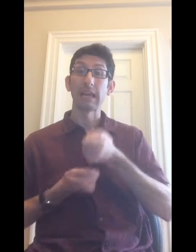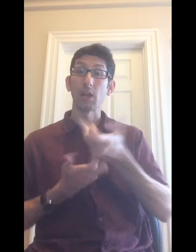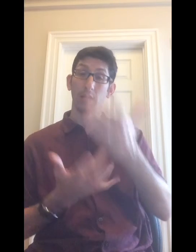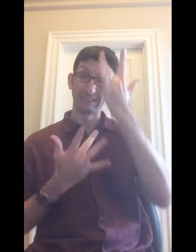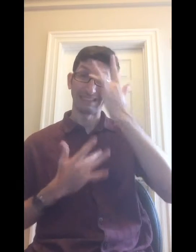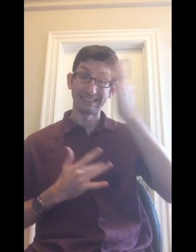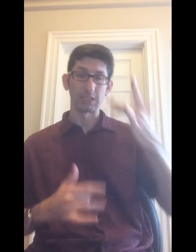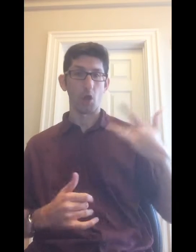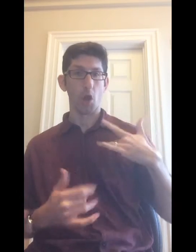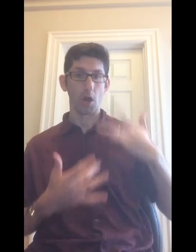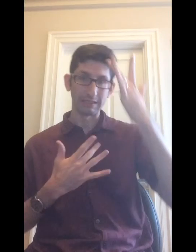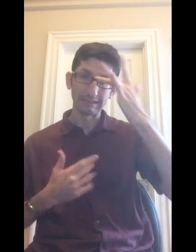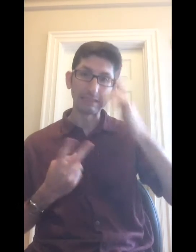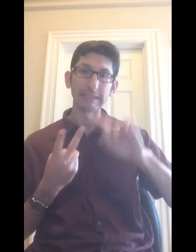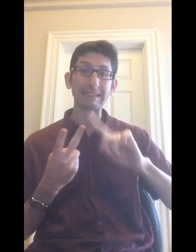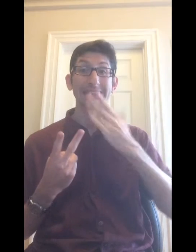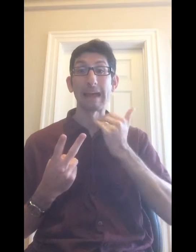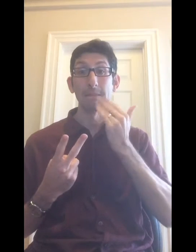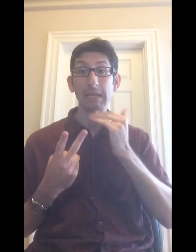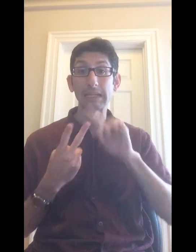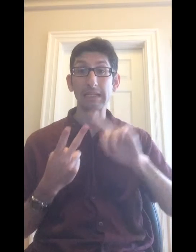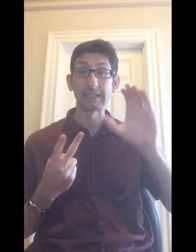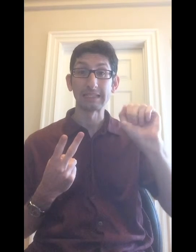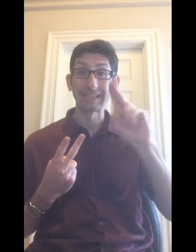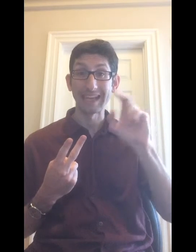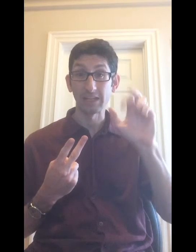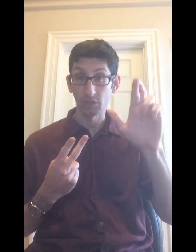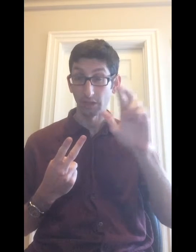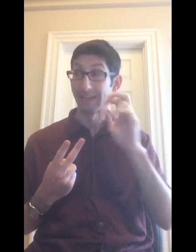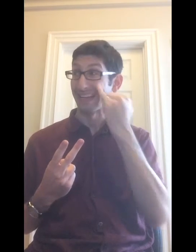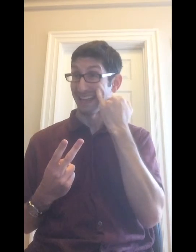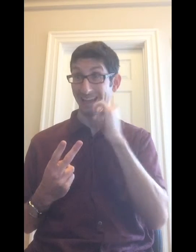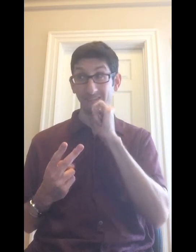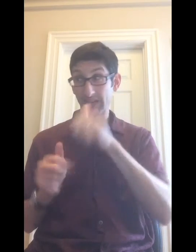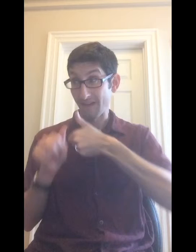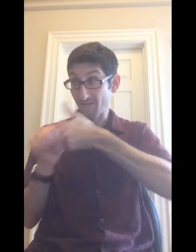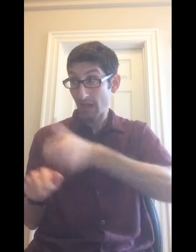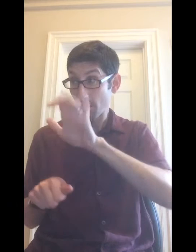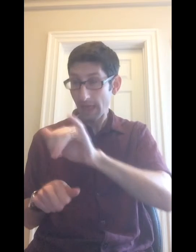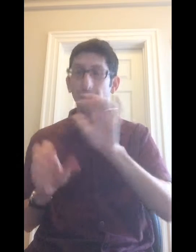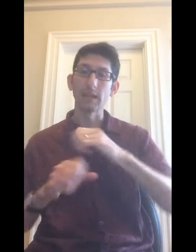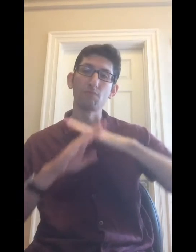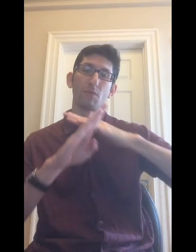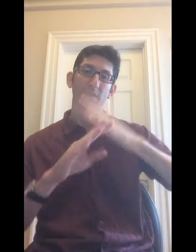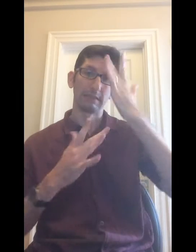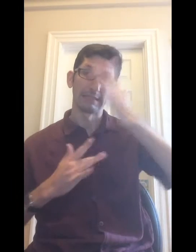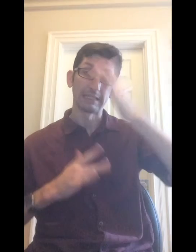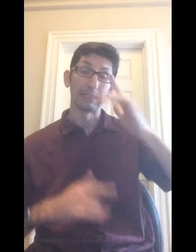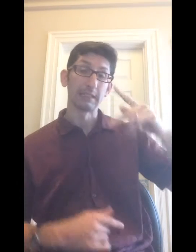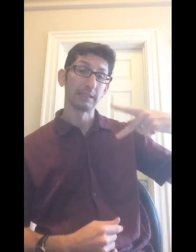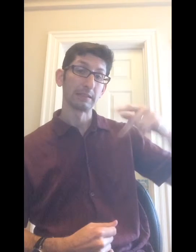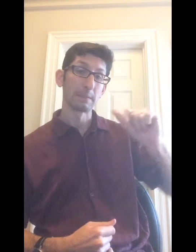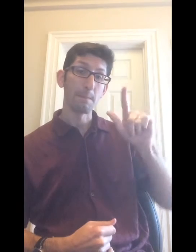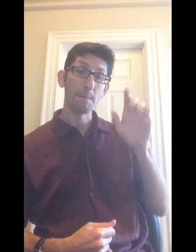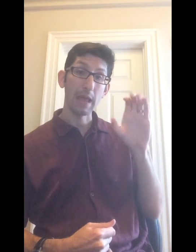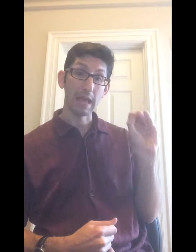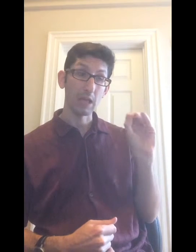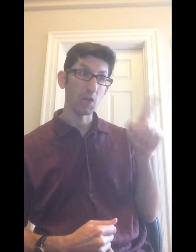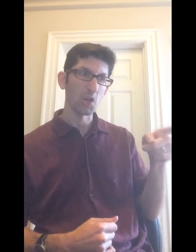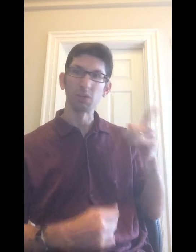disease, diabetes, and cancer. And the paleo diet challenges typical eating norms of modern day